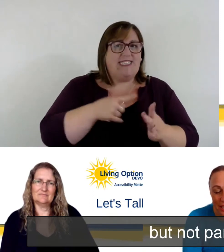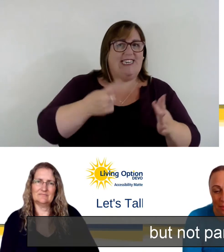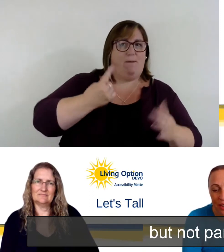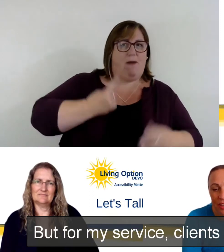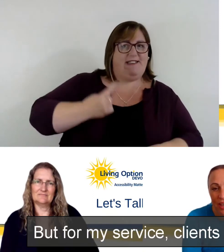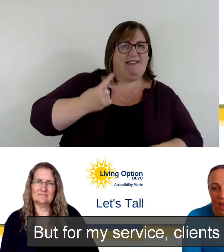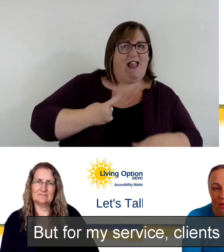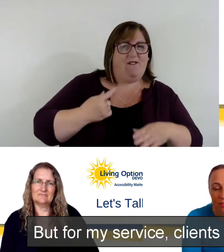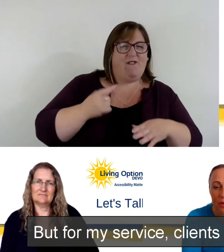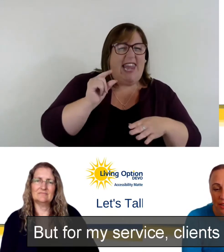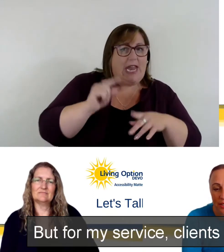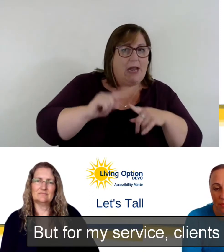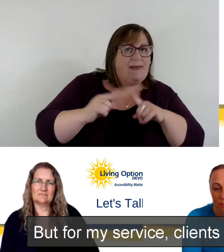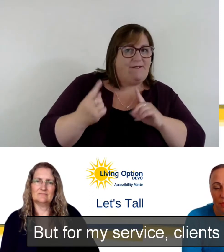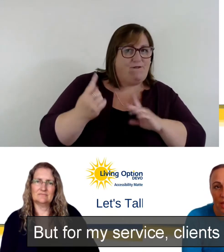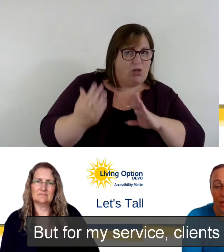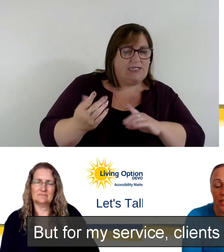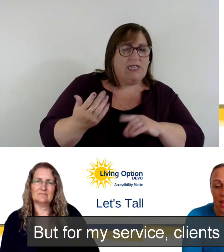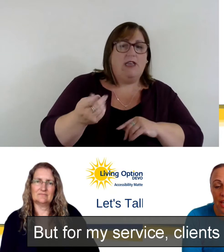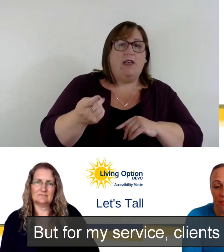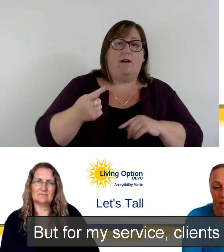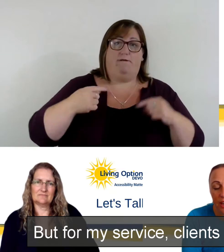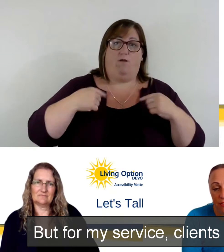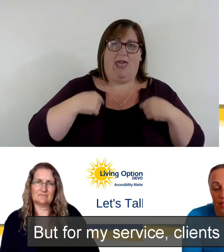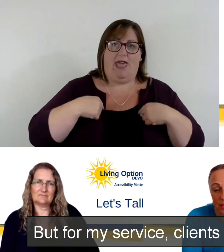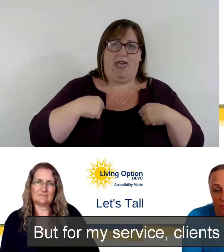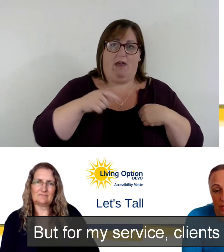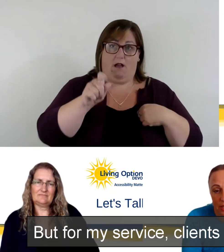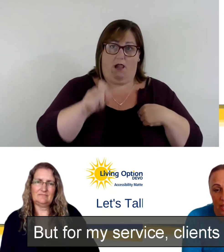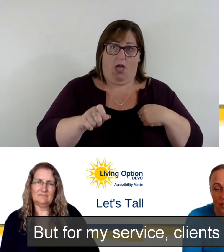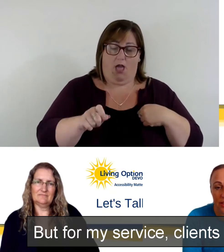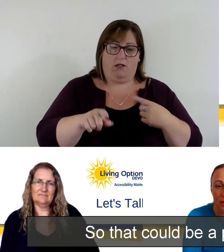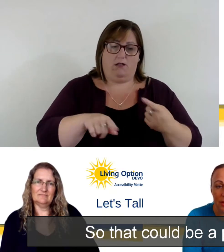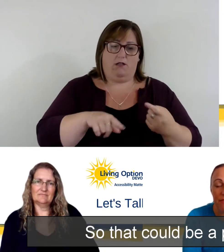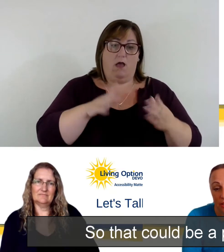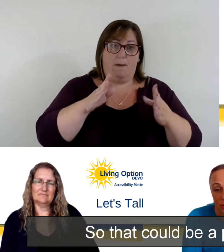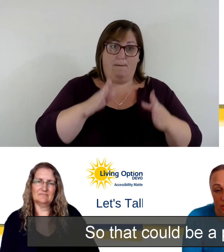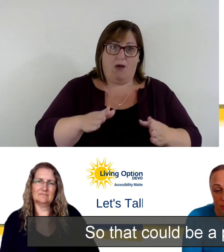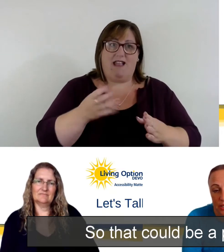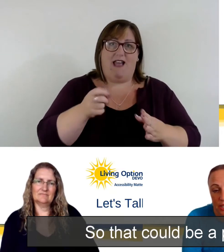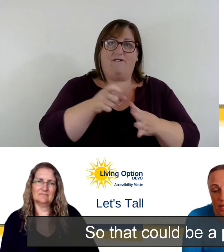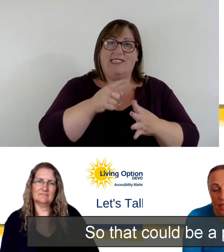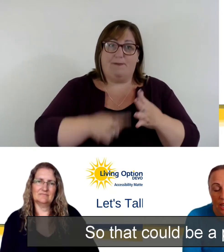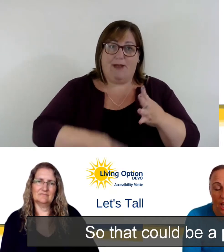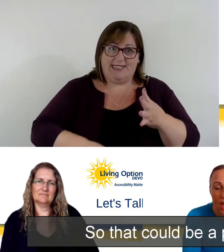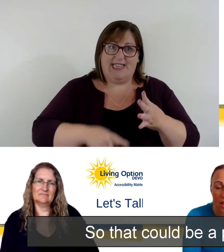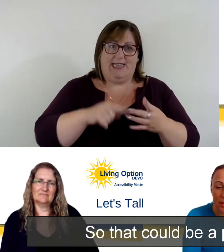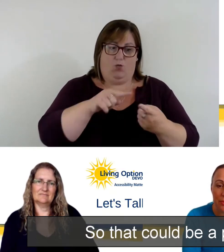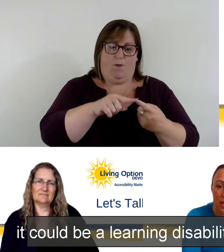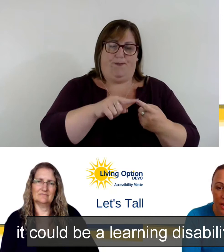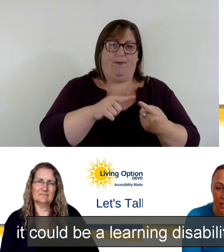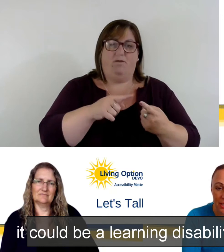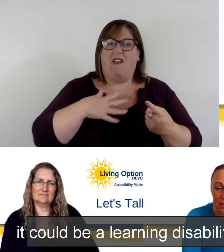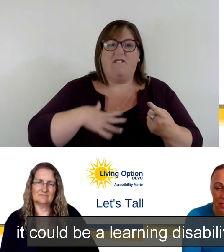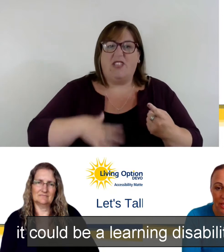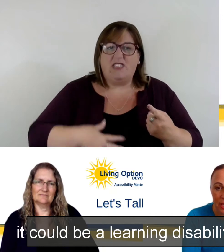not particularly. But for my service, clients have to have a disability. So that could be a physical disability, it